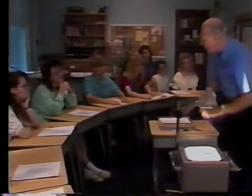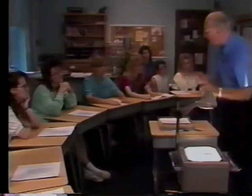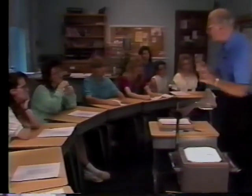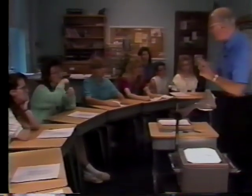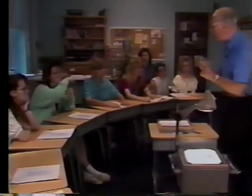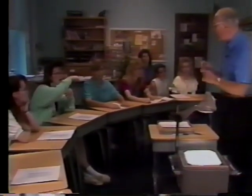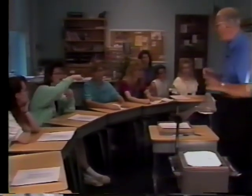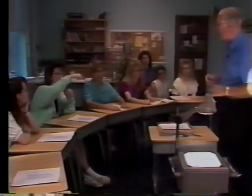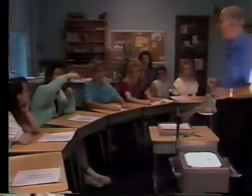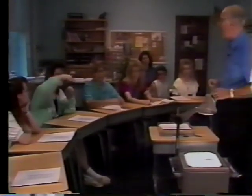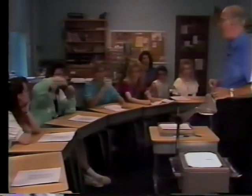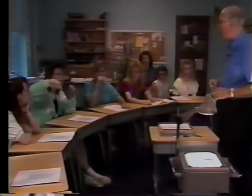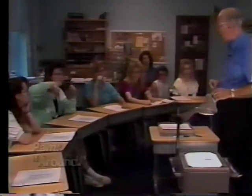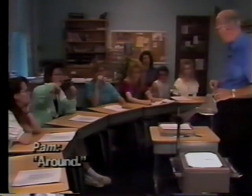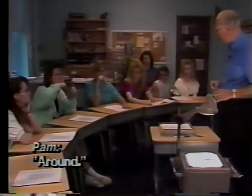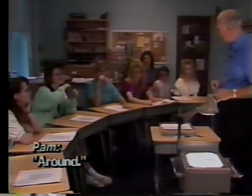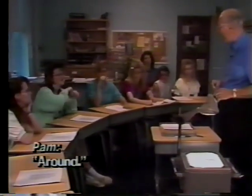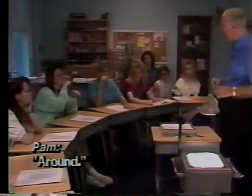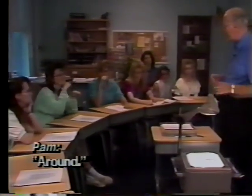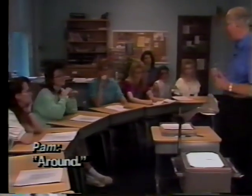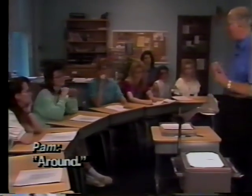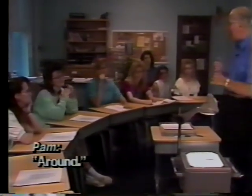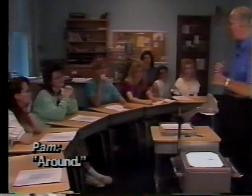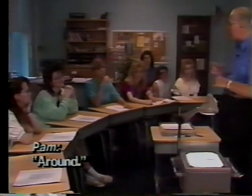What's the word? Now make it.